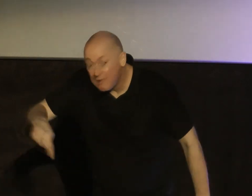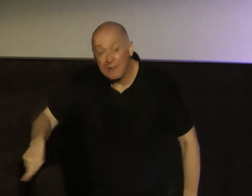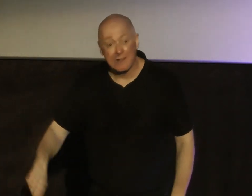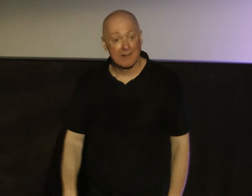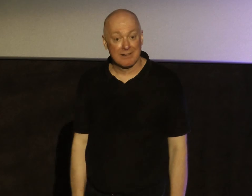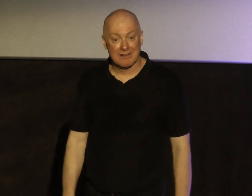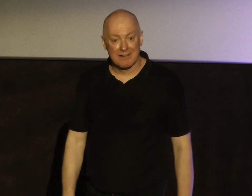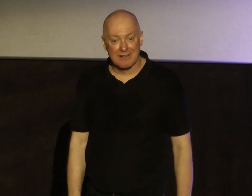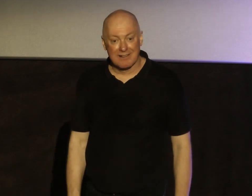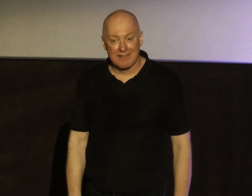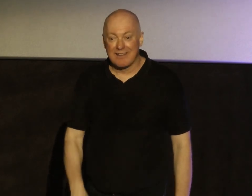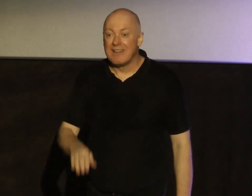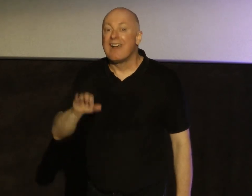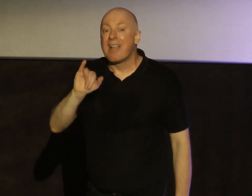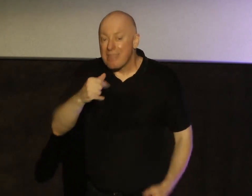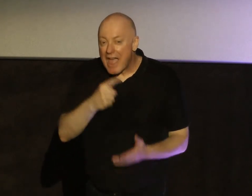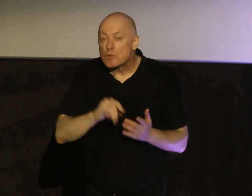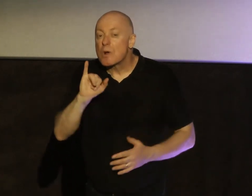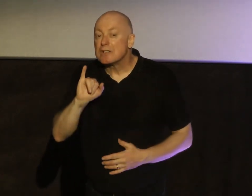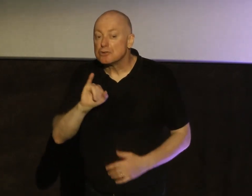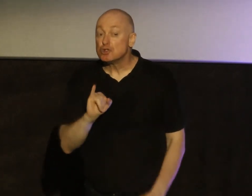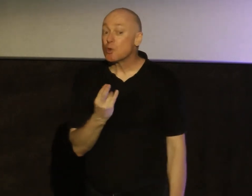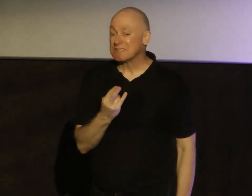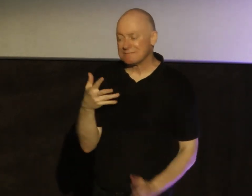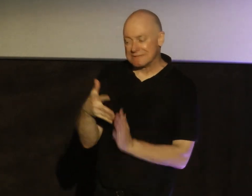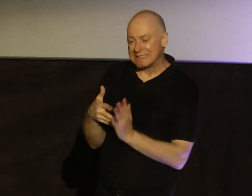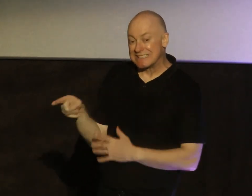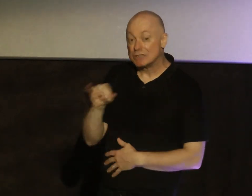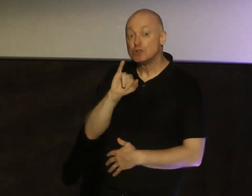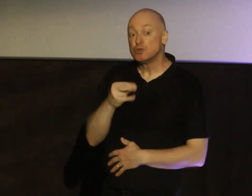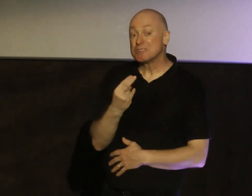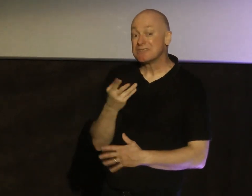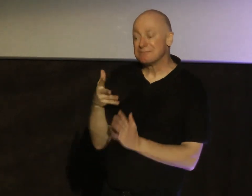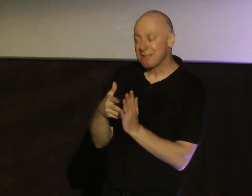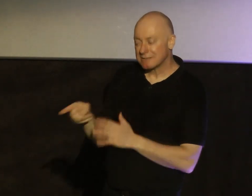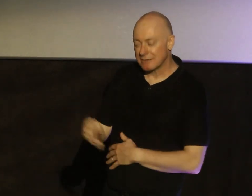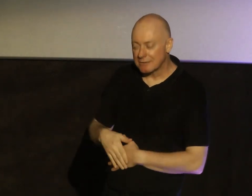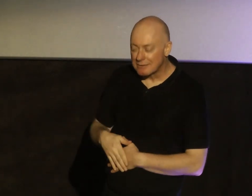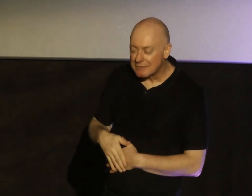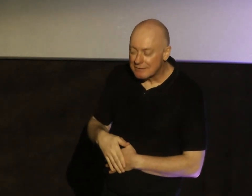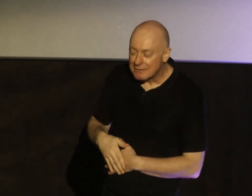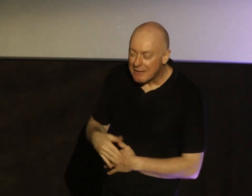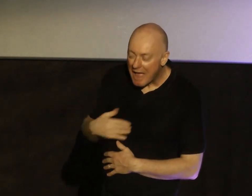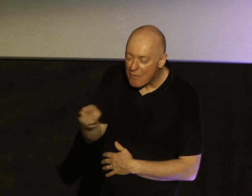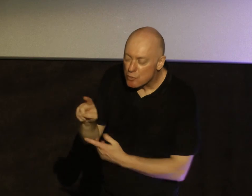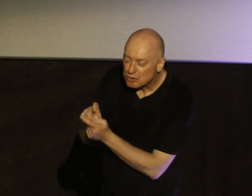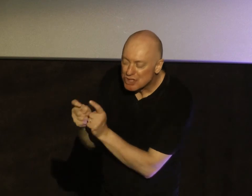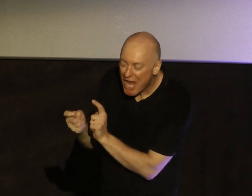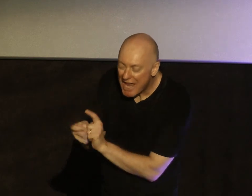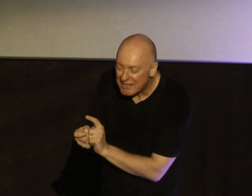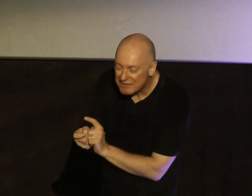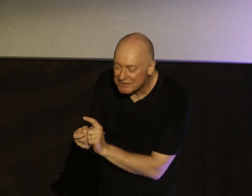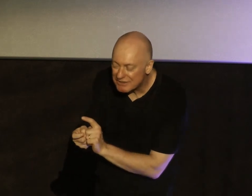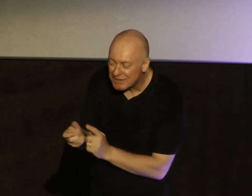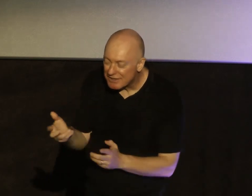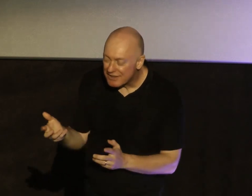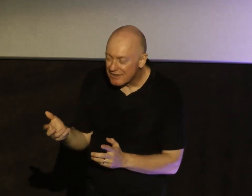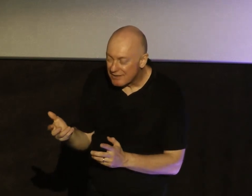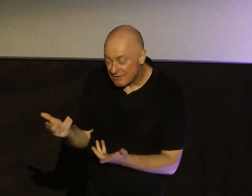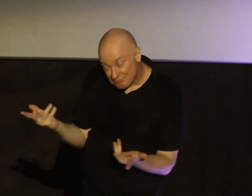This is what Joseph wants to test. Is there change in these guys? Can we be reconciled to one another? Are they